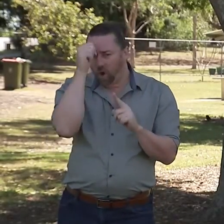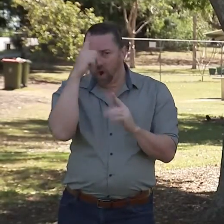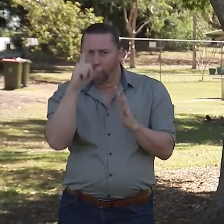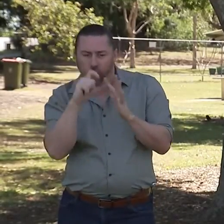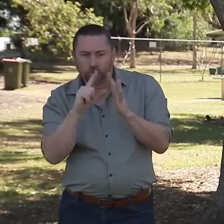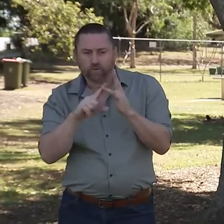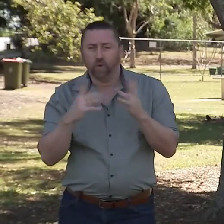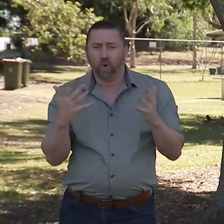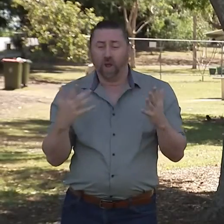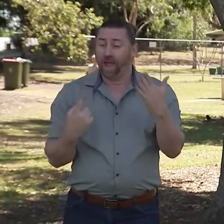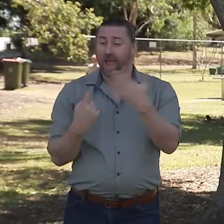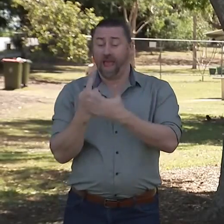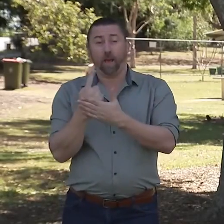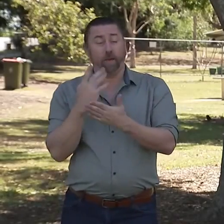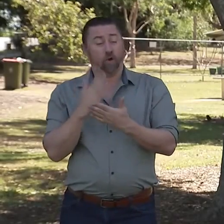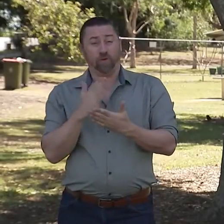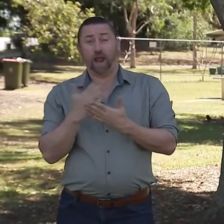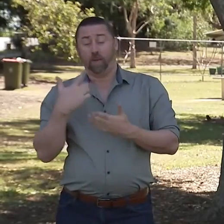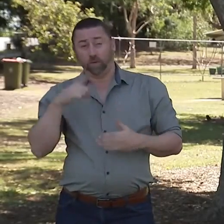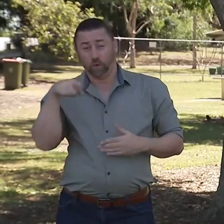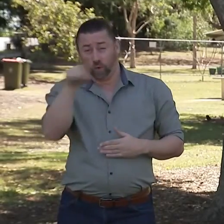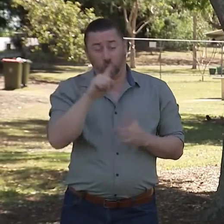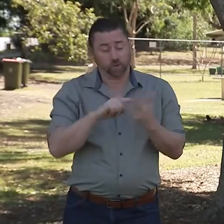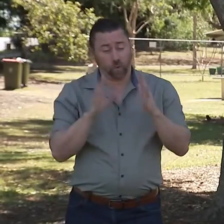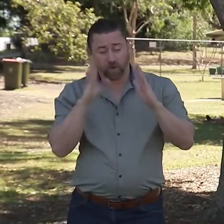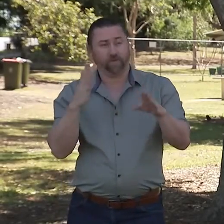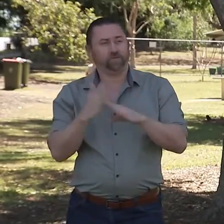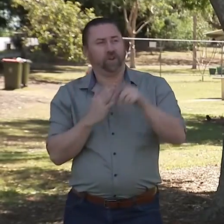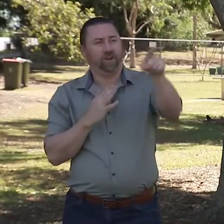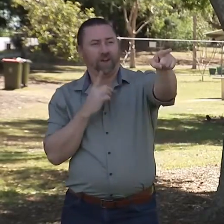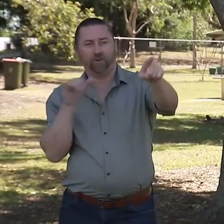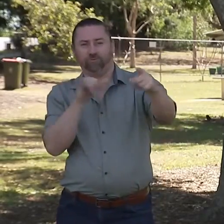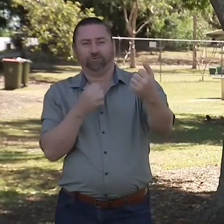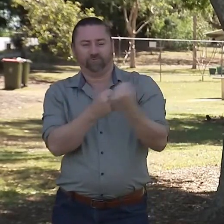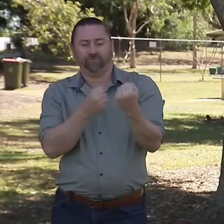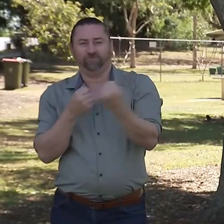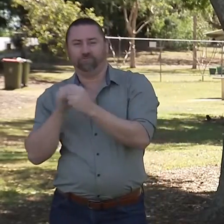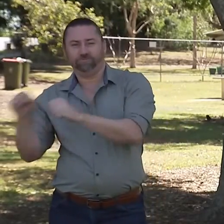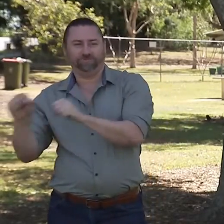it's going ahead because Queenslanders have done a mighty job. Game on, who are you backing?